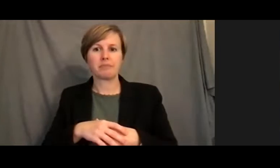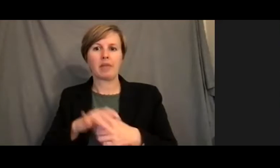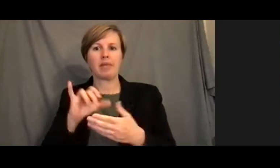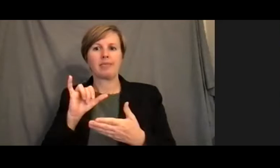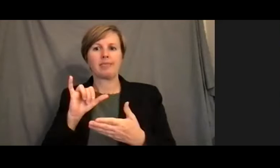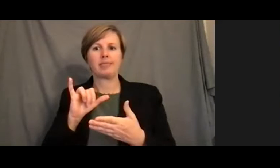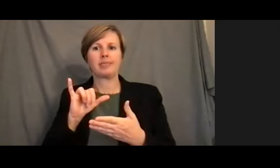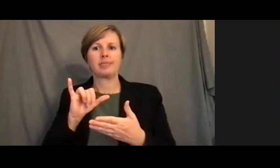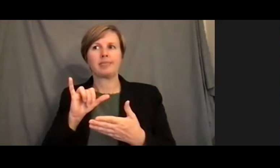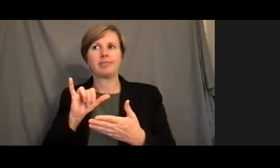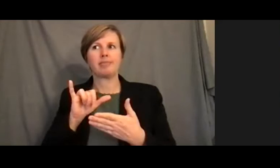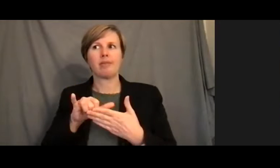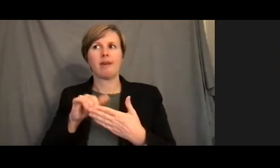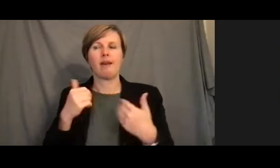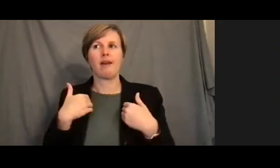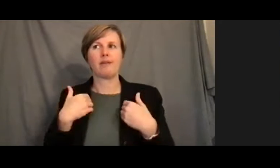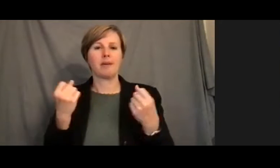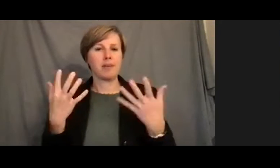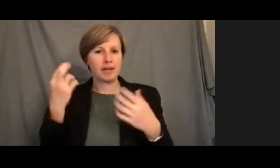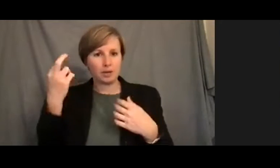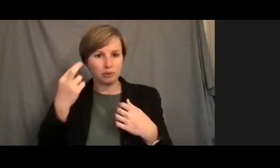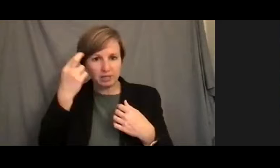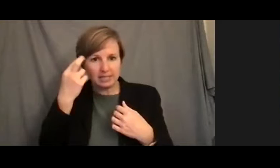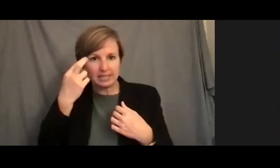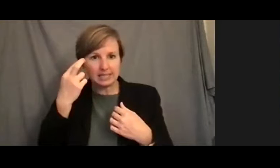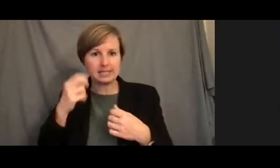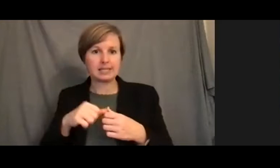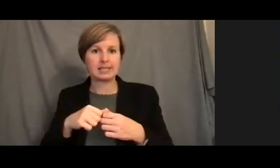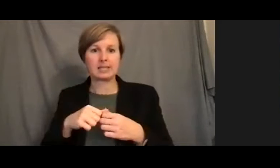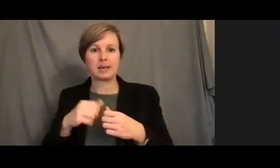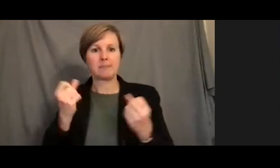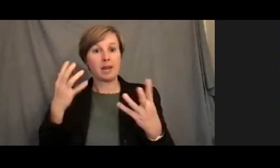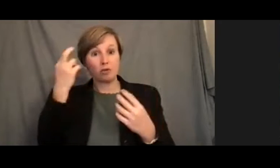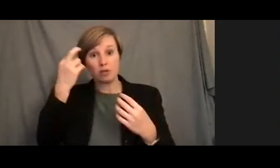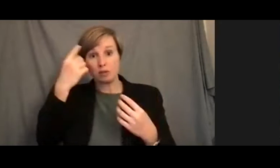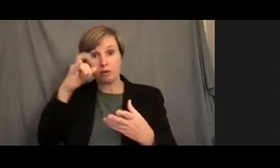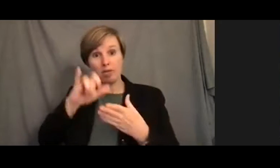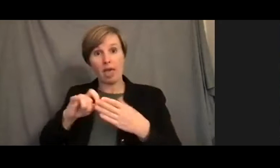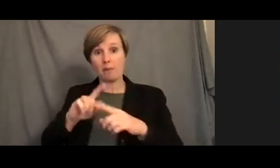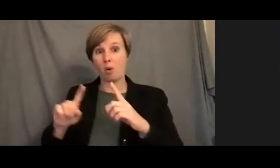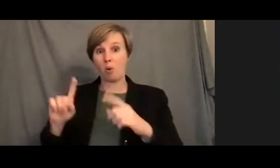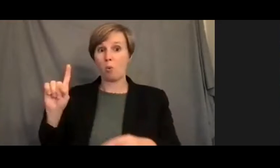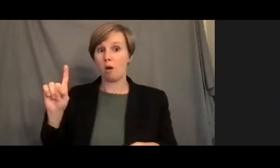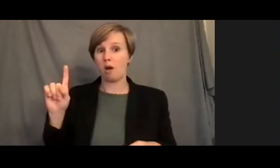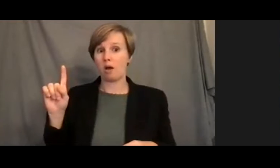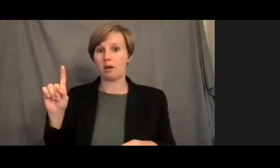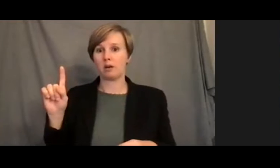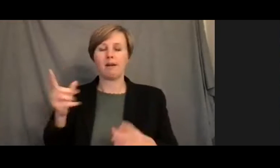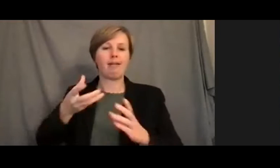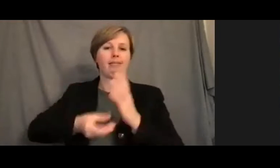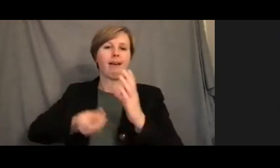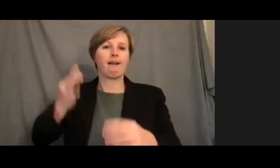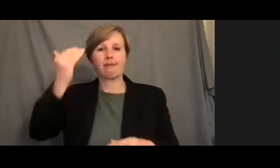probably have many reasons for them, but one of them is a lack of knowledge